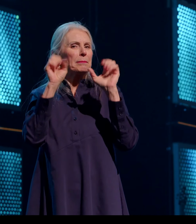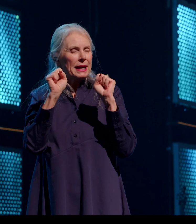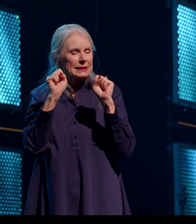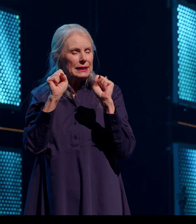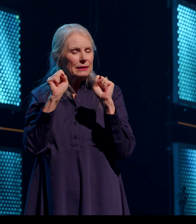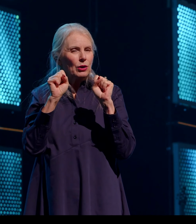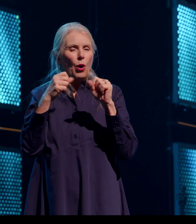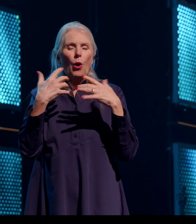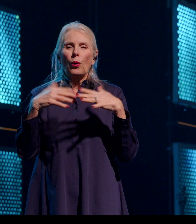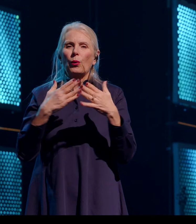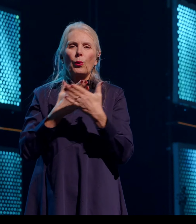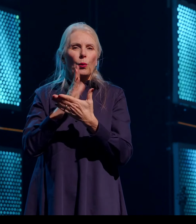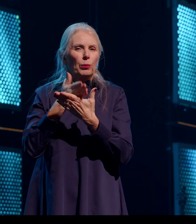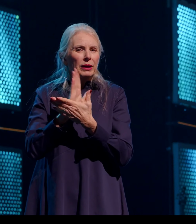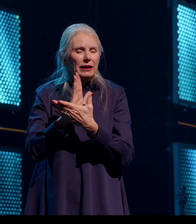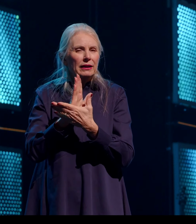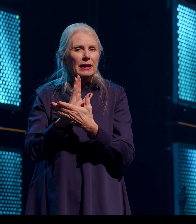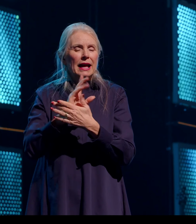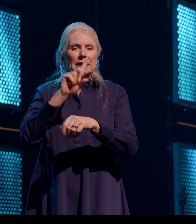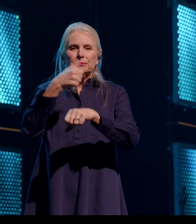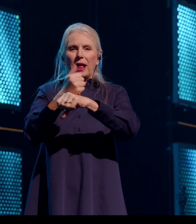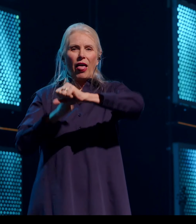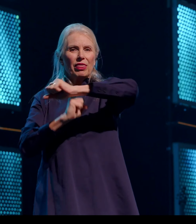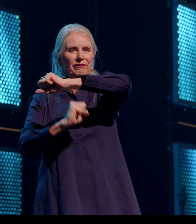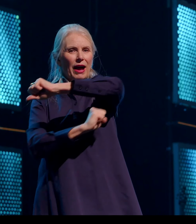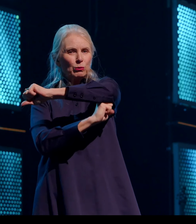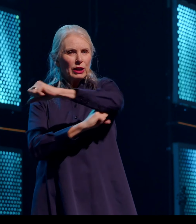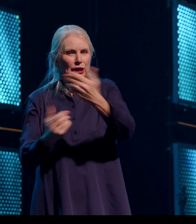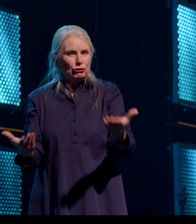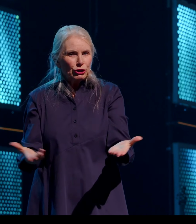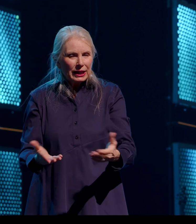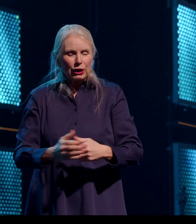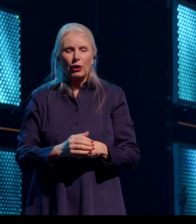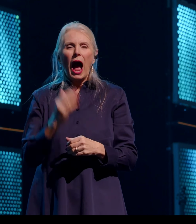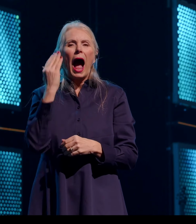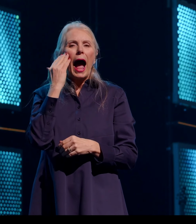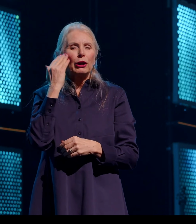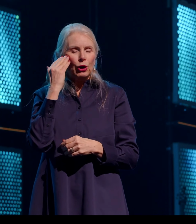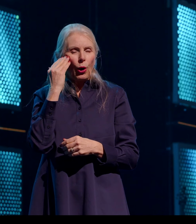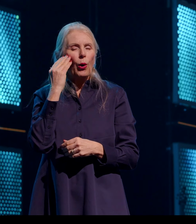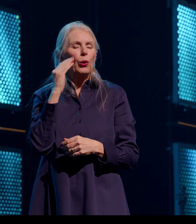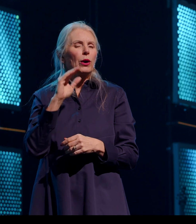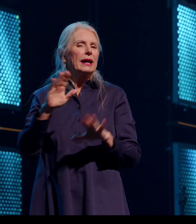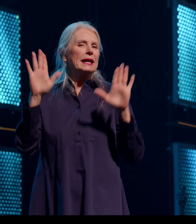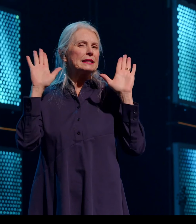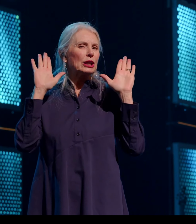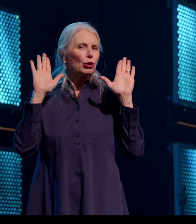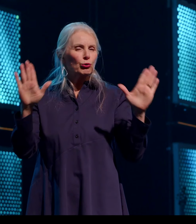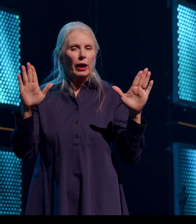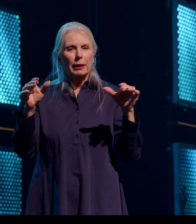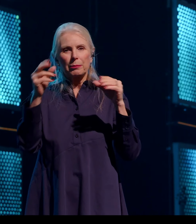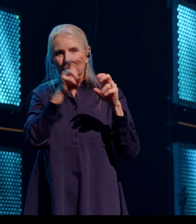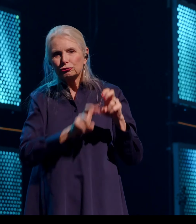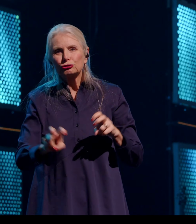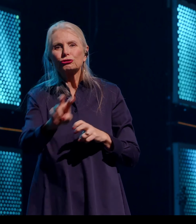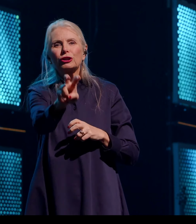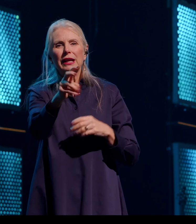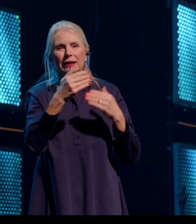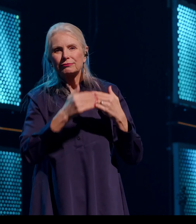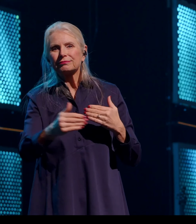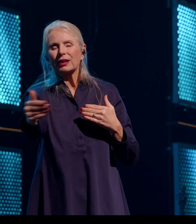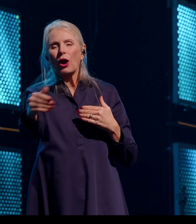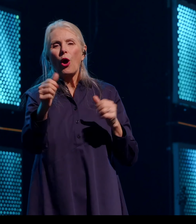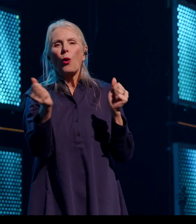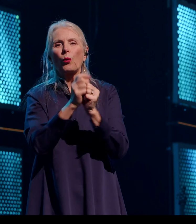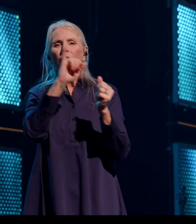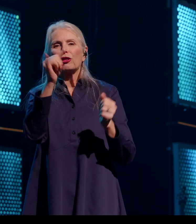privilege building the foundation for the sports ministry here at the church. I know it's going to be an incredible journey from here on with